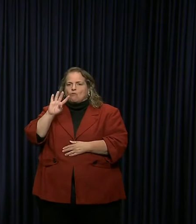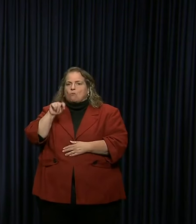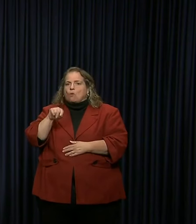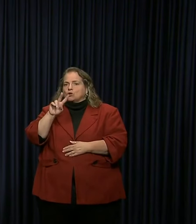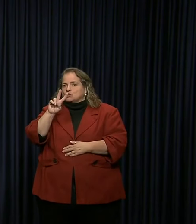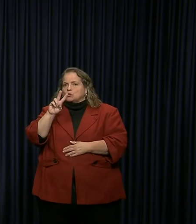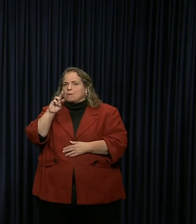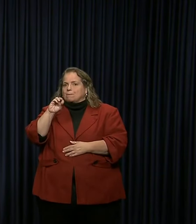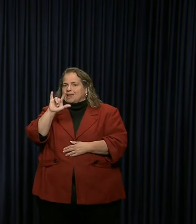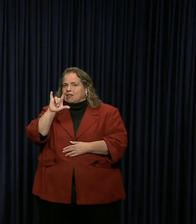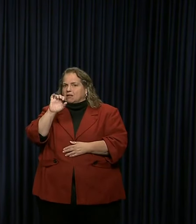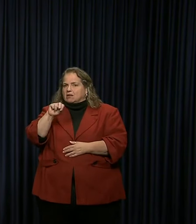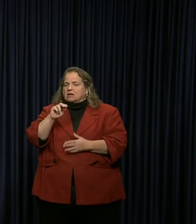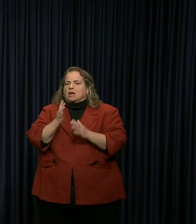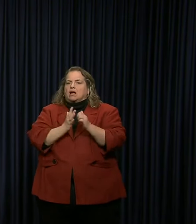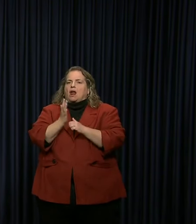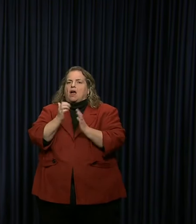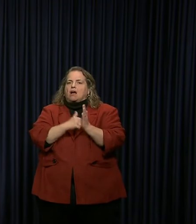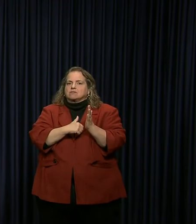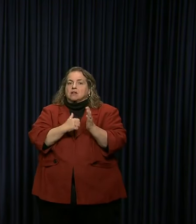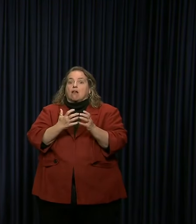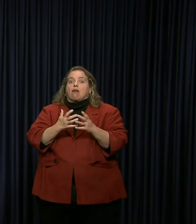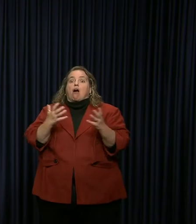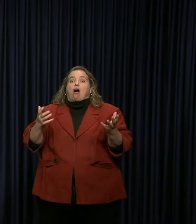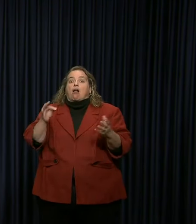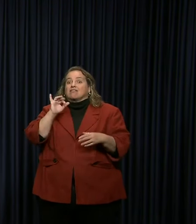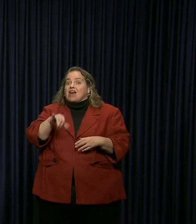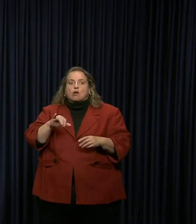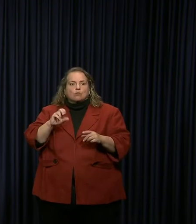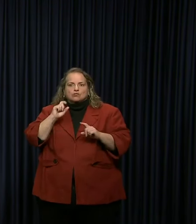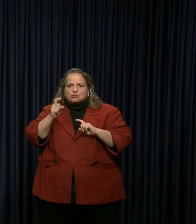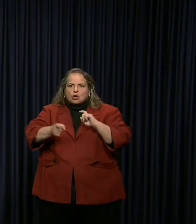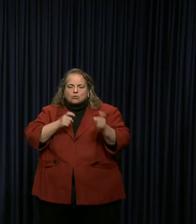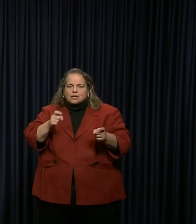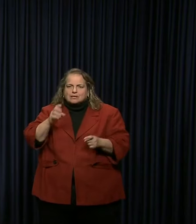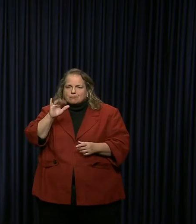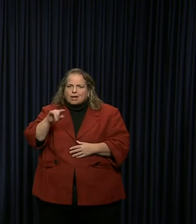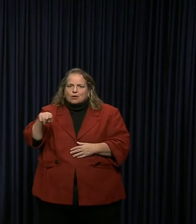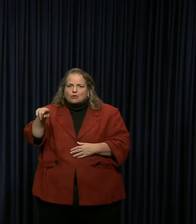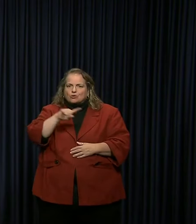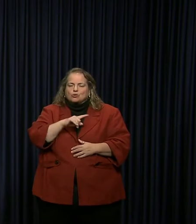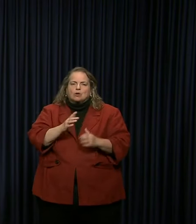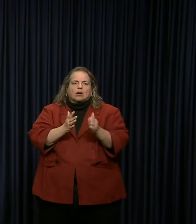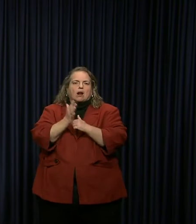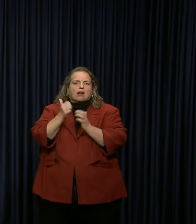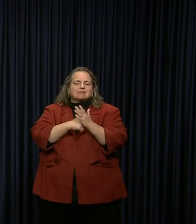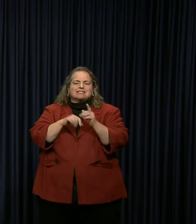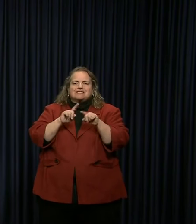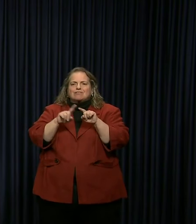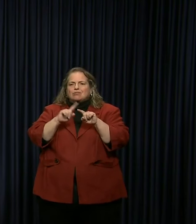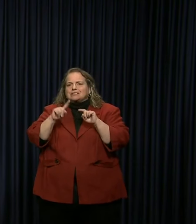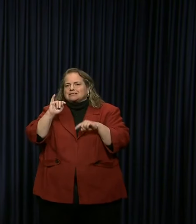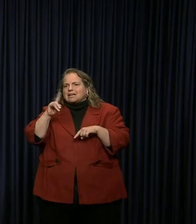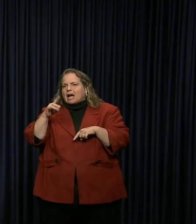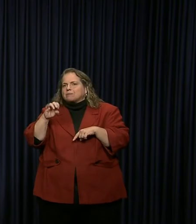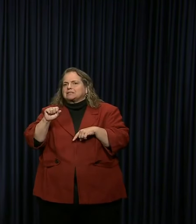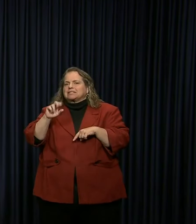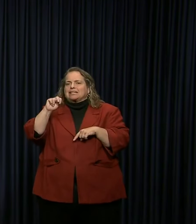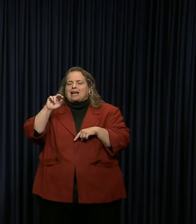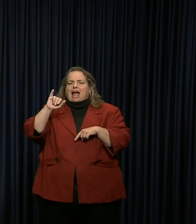4.2 million gloves. A lot of this was donated by you. The gloves are all different types. The nitrile